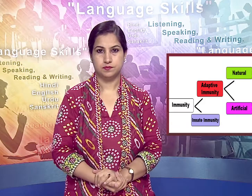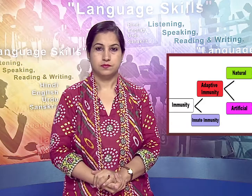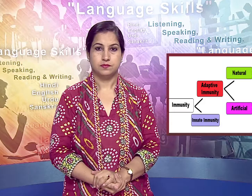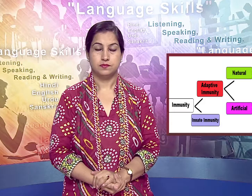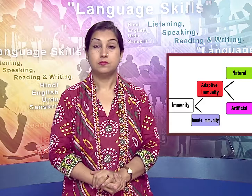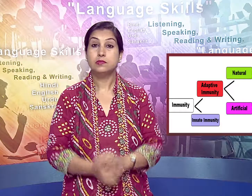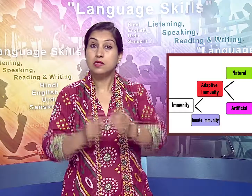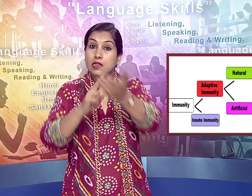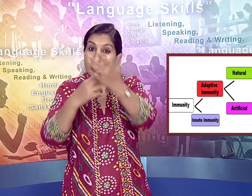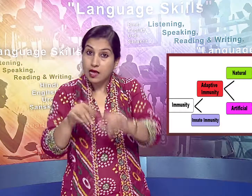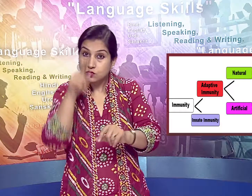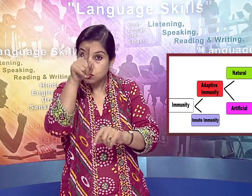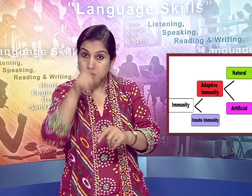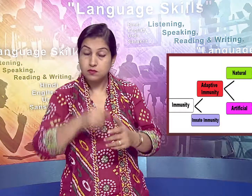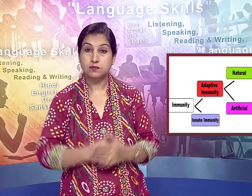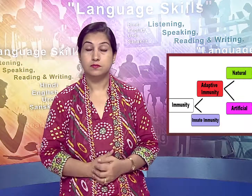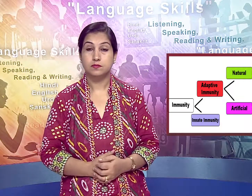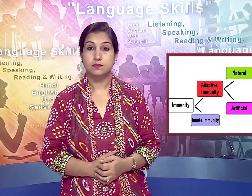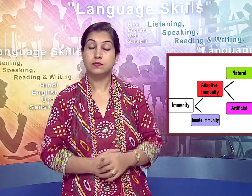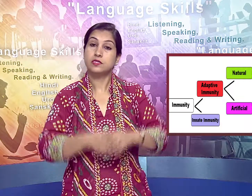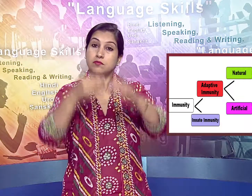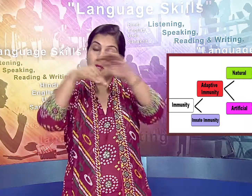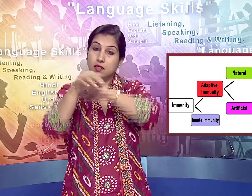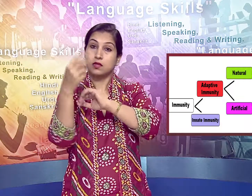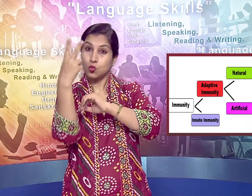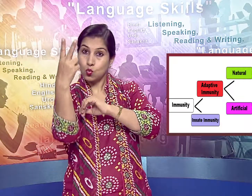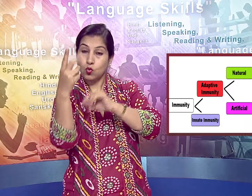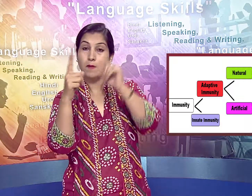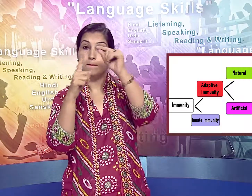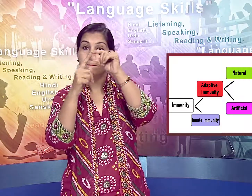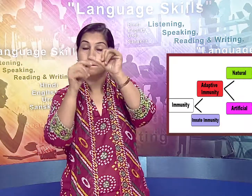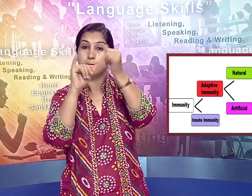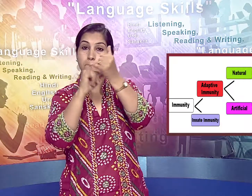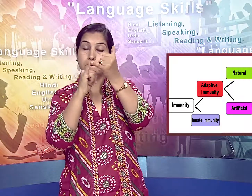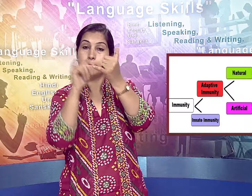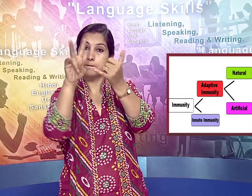The natural is of two types, passive and active,